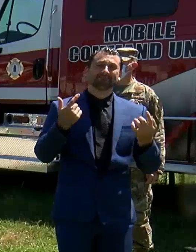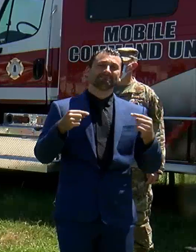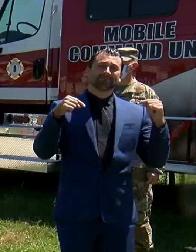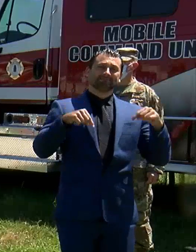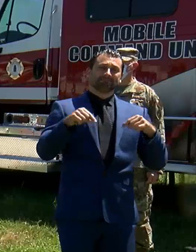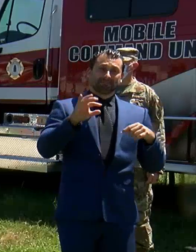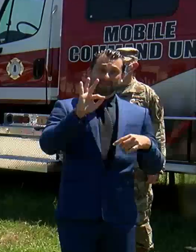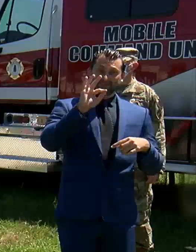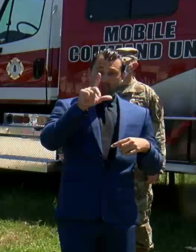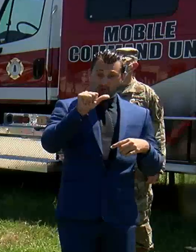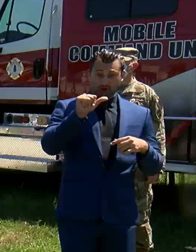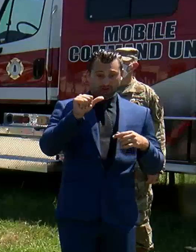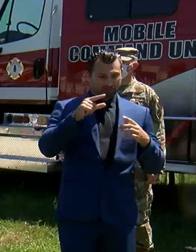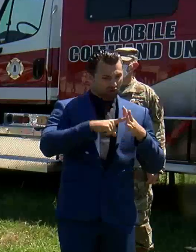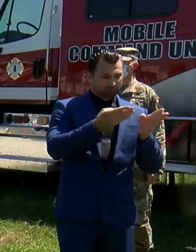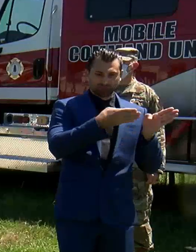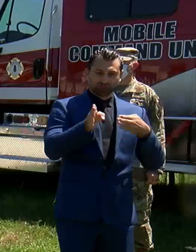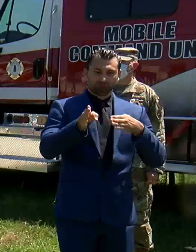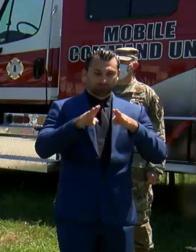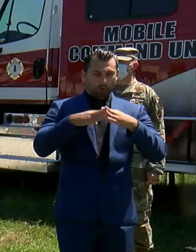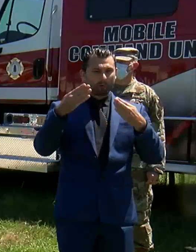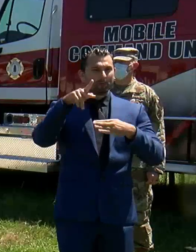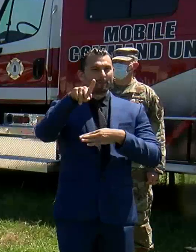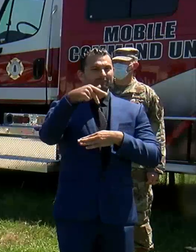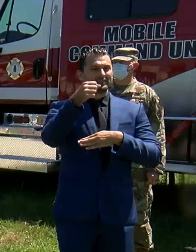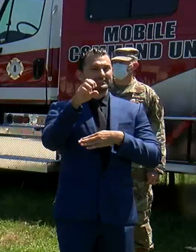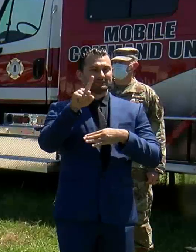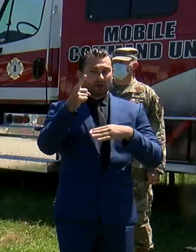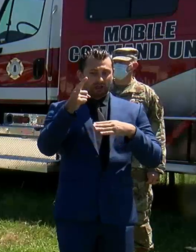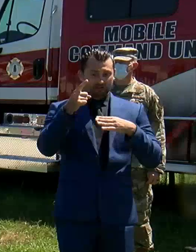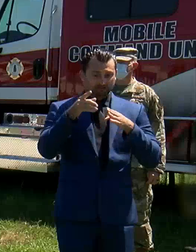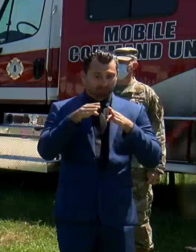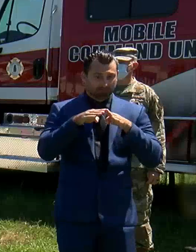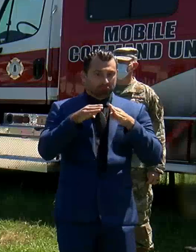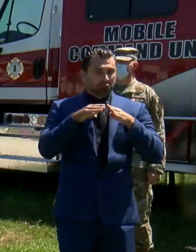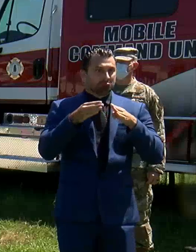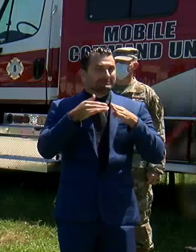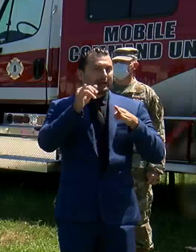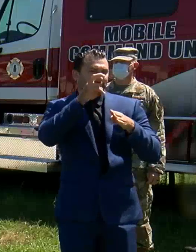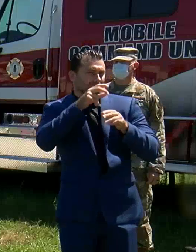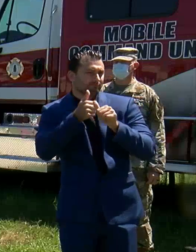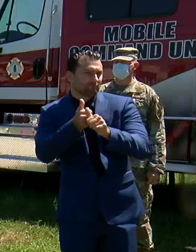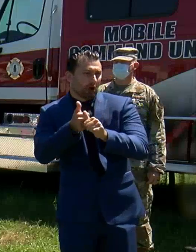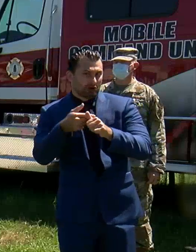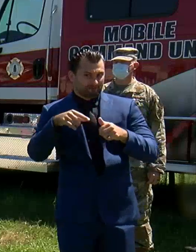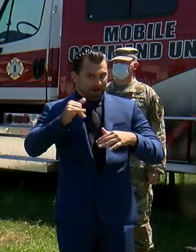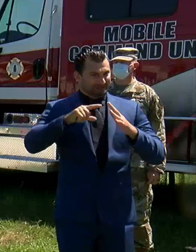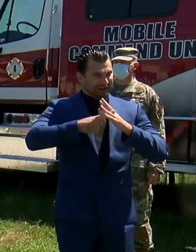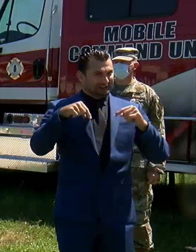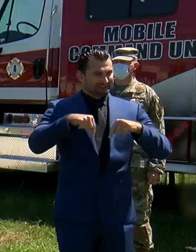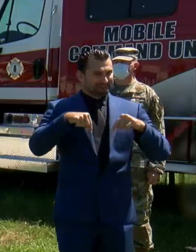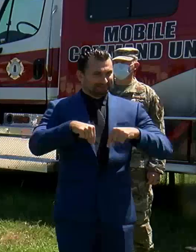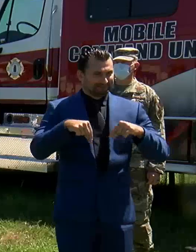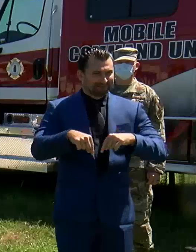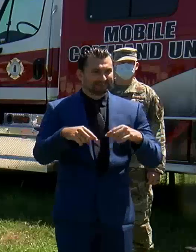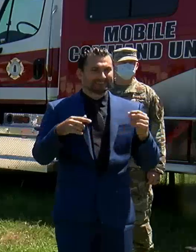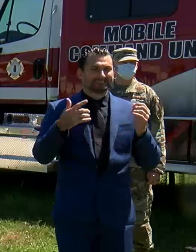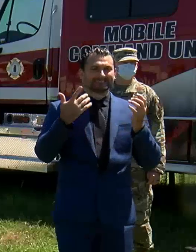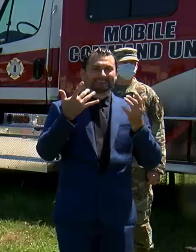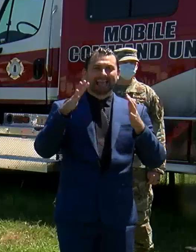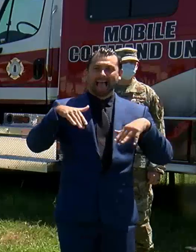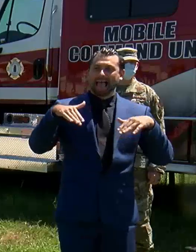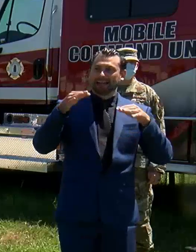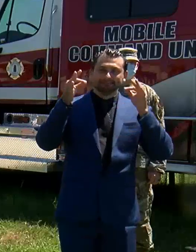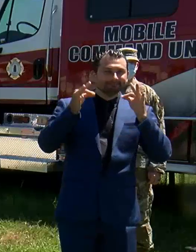1, percentage positive tests plunge to record low. I don't think they will write that headline because it's not going to generate the type of